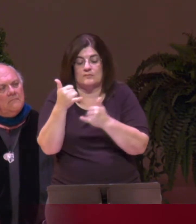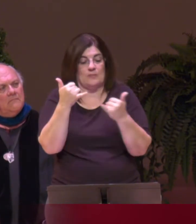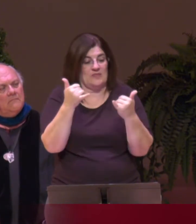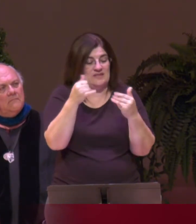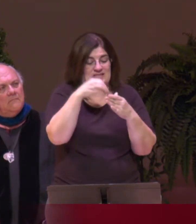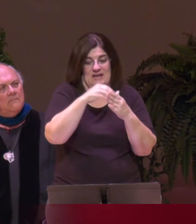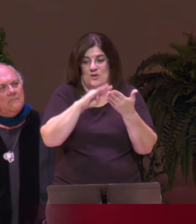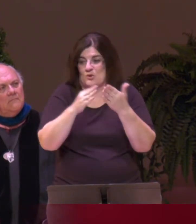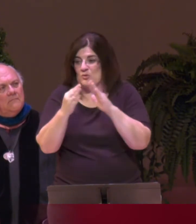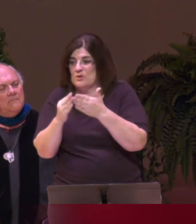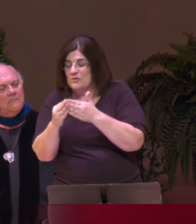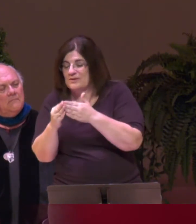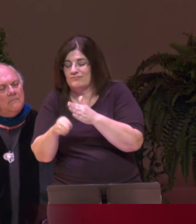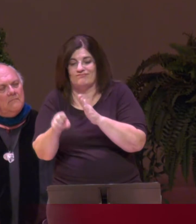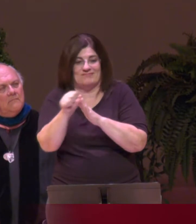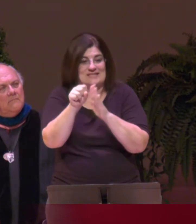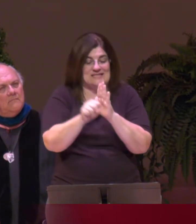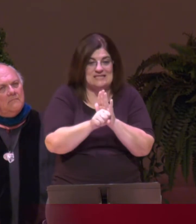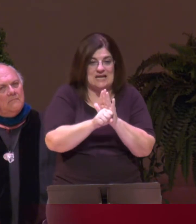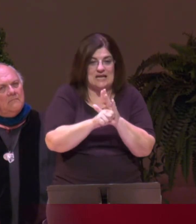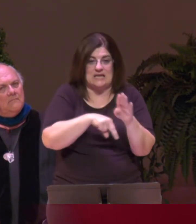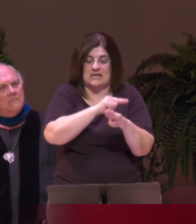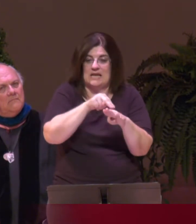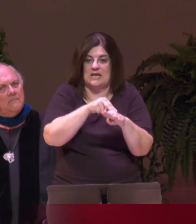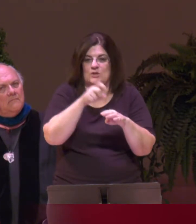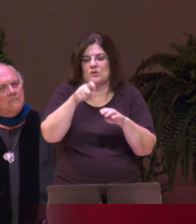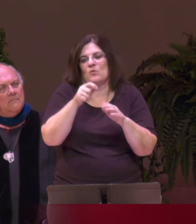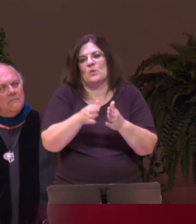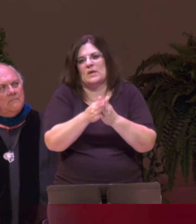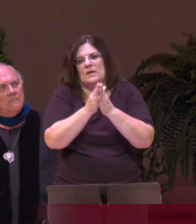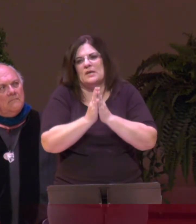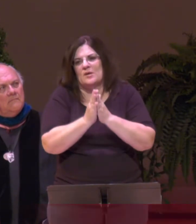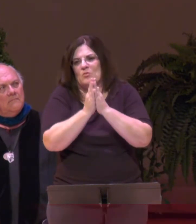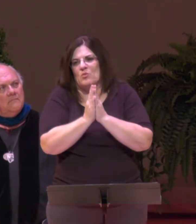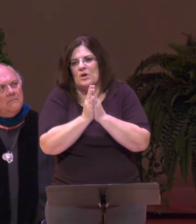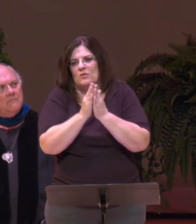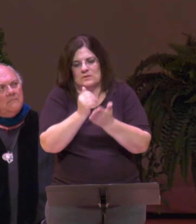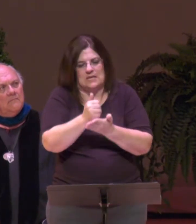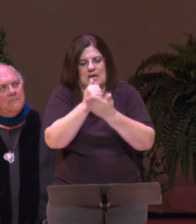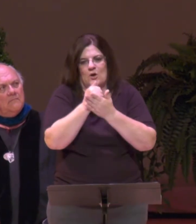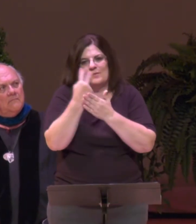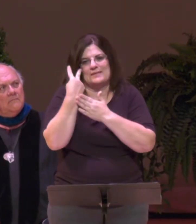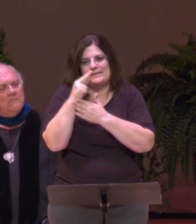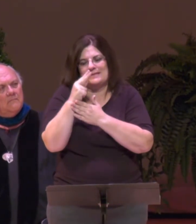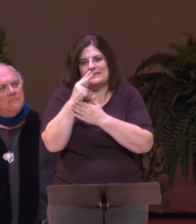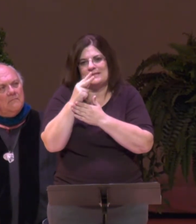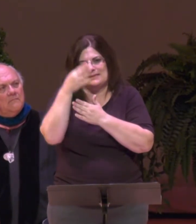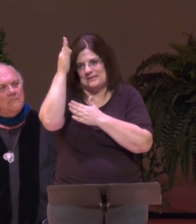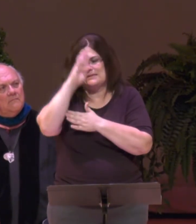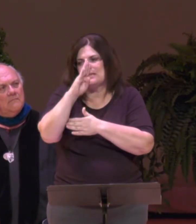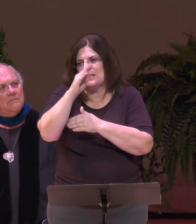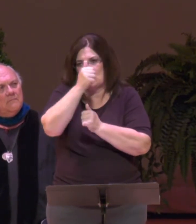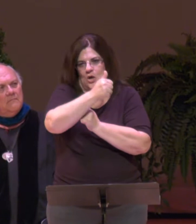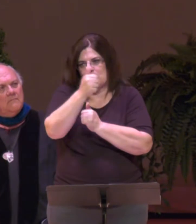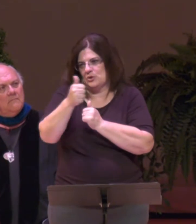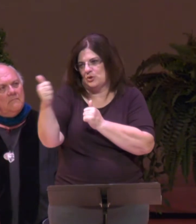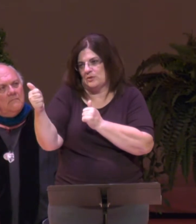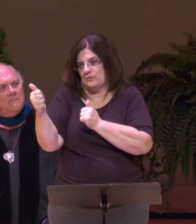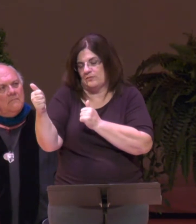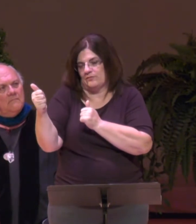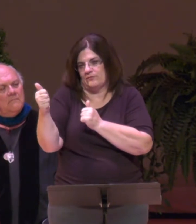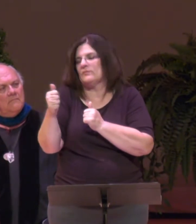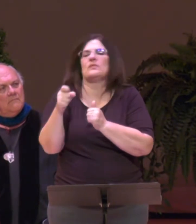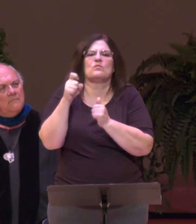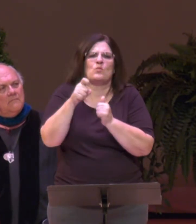state, our nation, we so need prayer leading us to see God in each one of us. We need